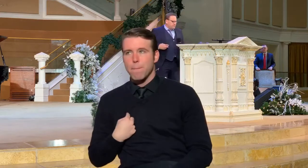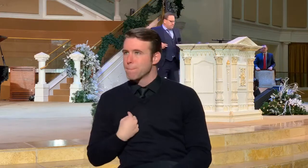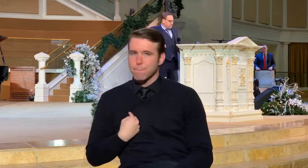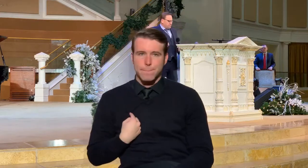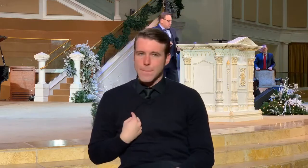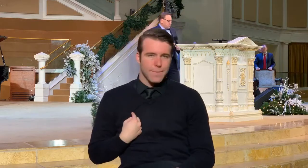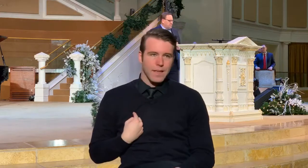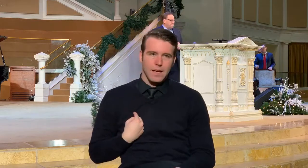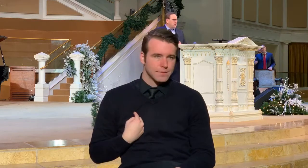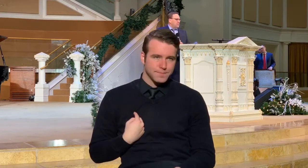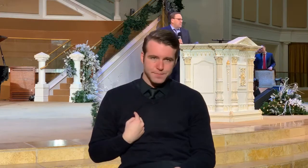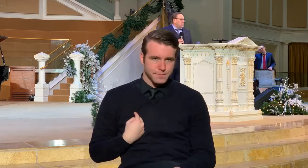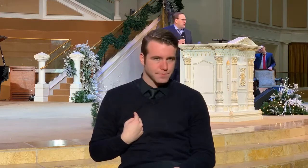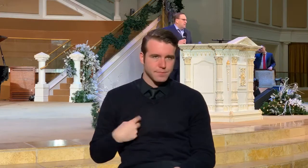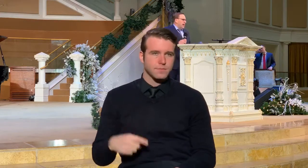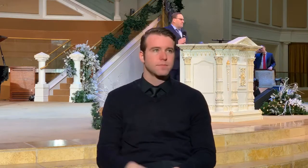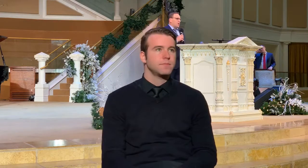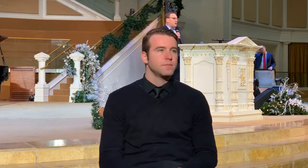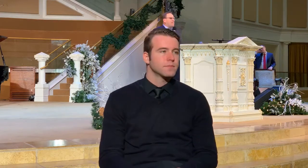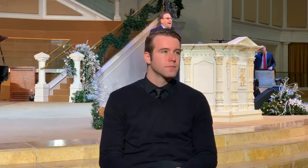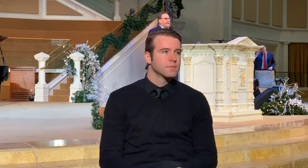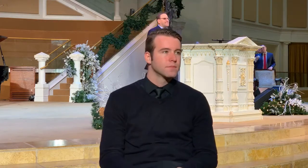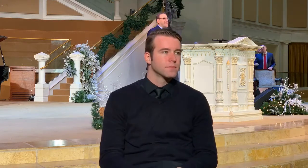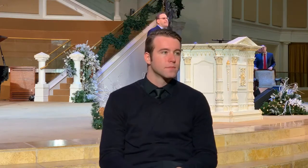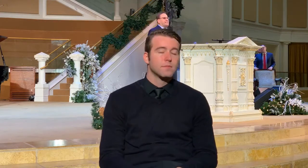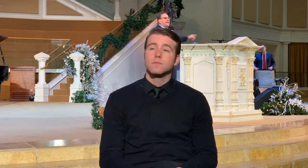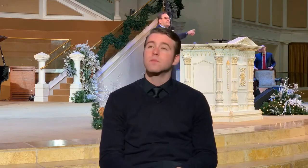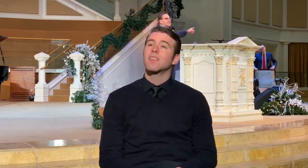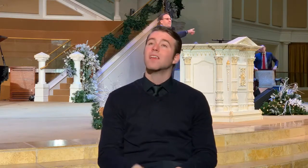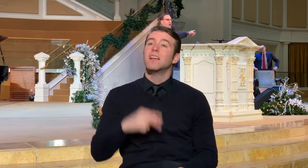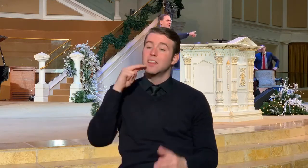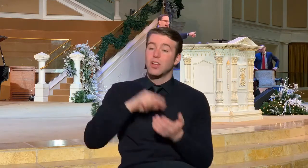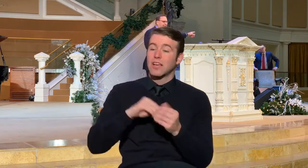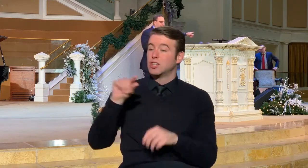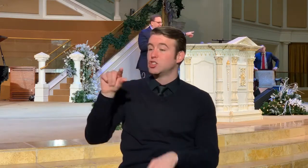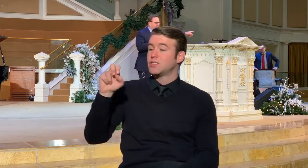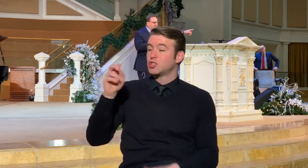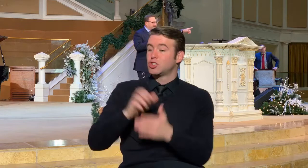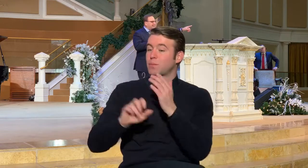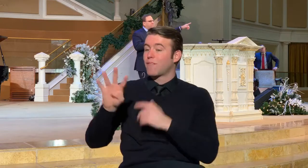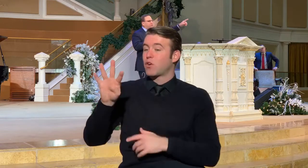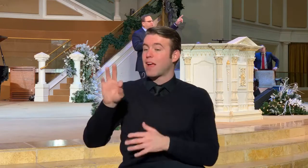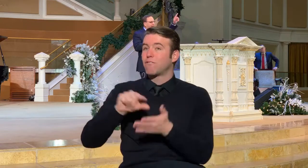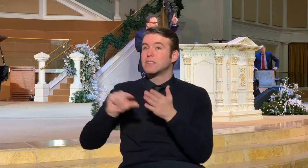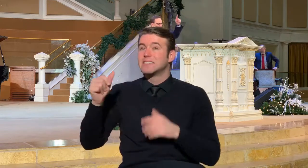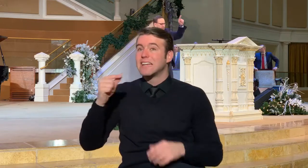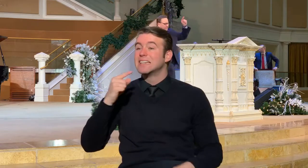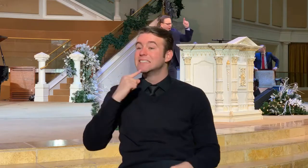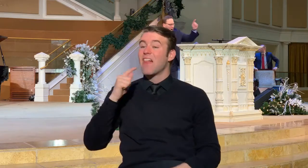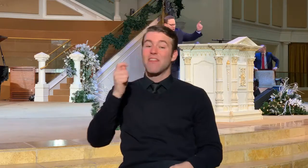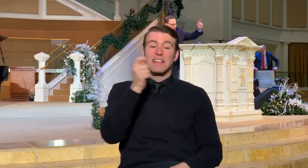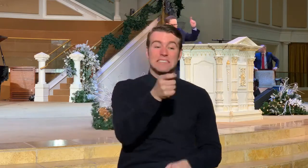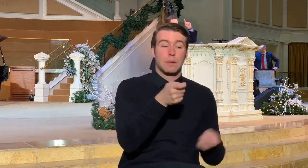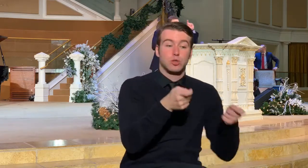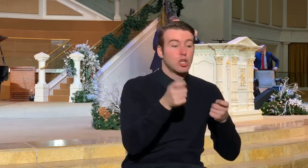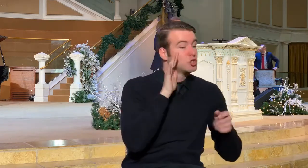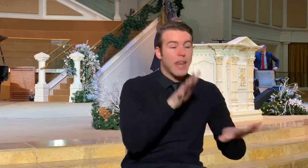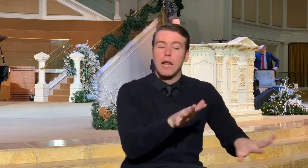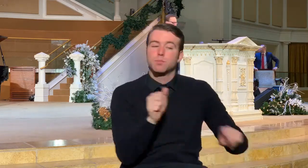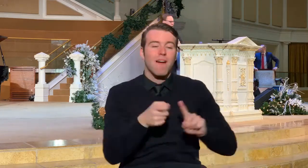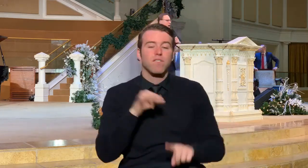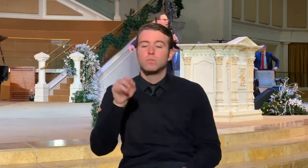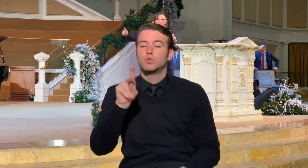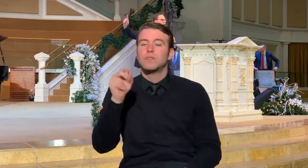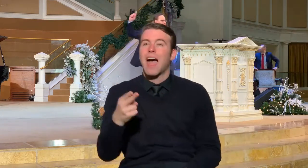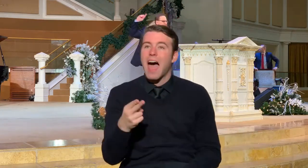Hallelujah. Amen. Going back, he said in Genesis 49 and 10, the scepter shall not depart from